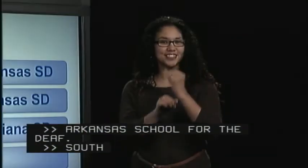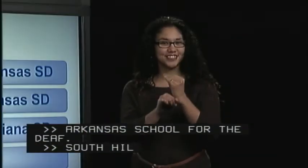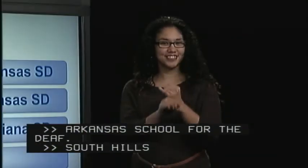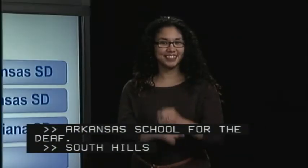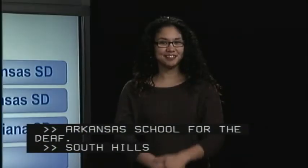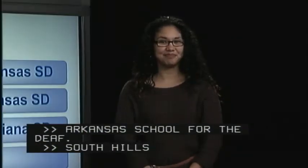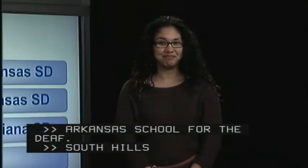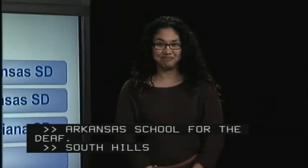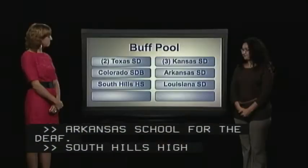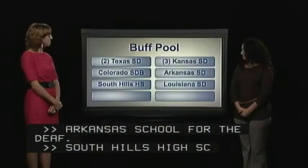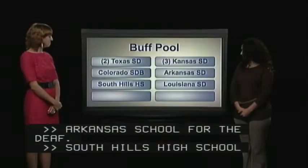Louisiana School for the Deaf,